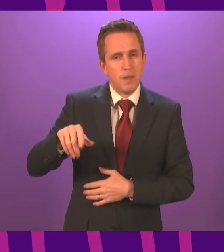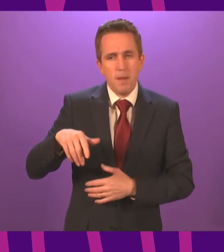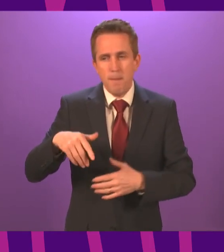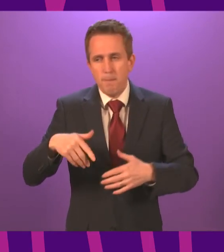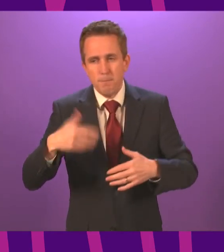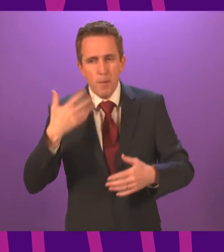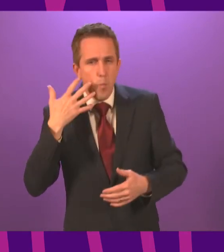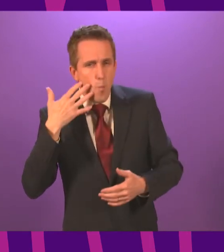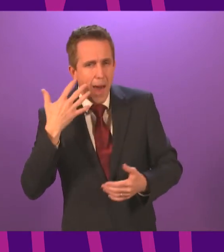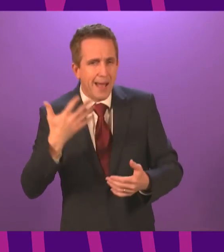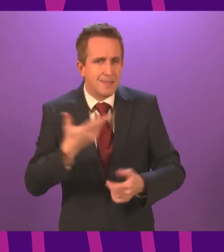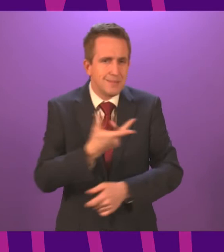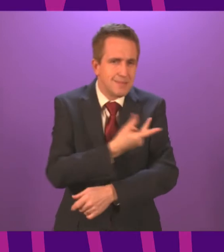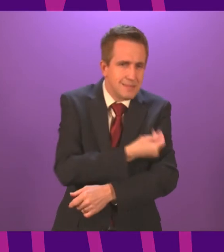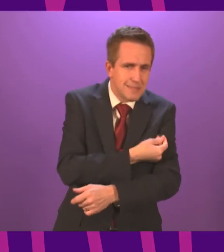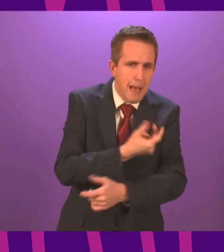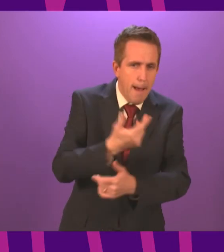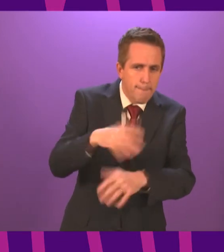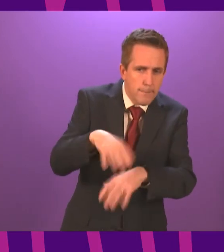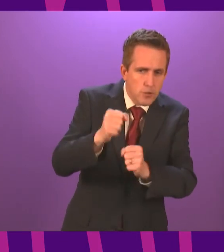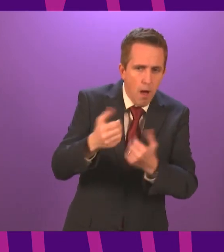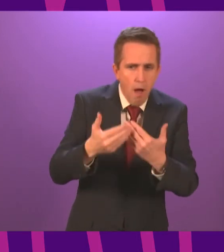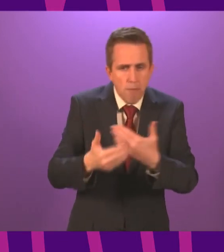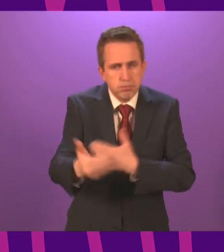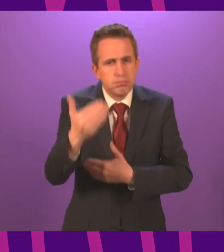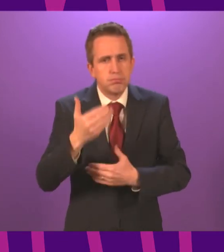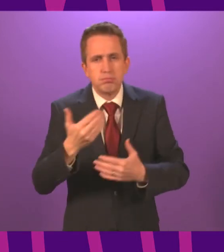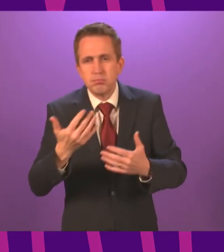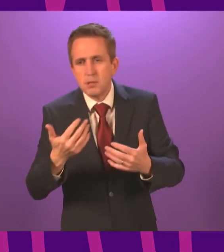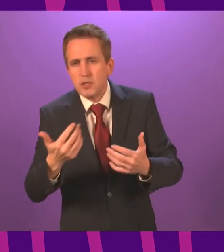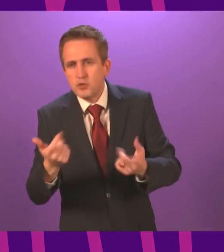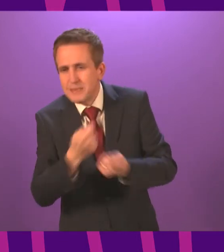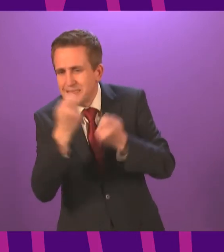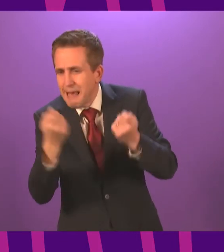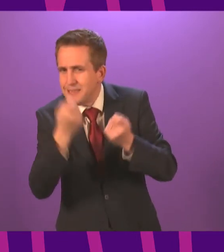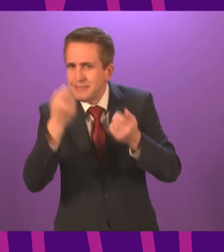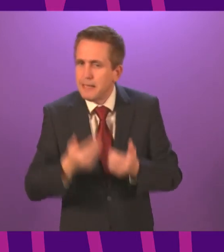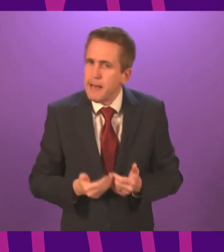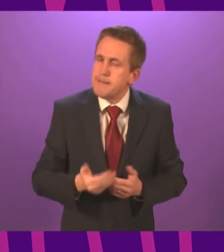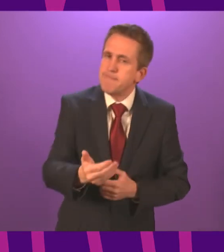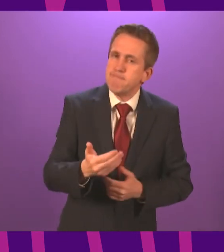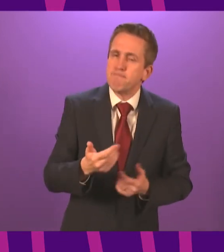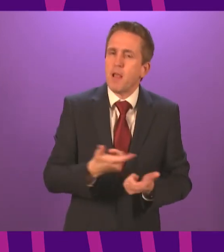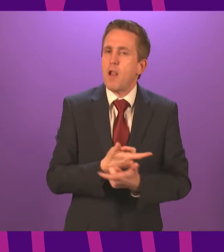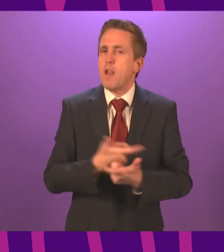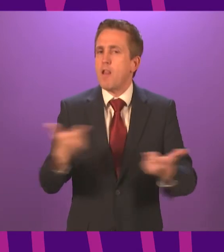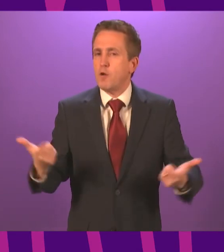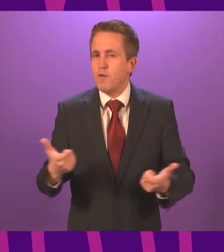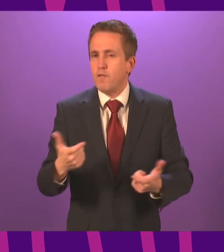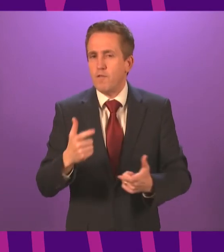post-jab immunity will last. And that's just one of many things that we don't know about this pandemic and